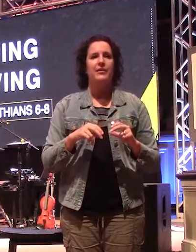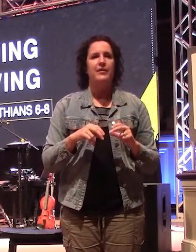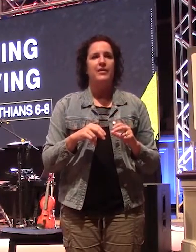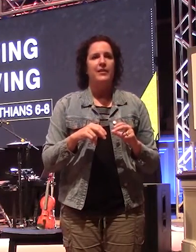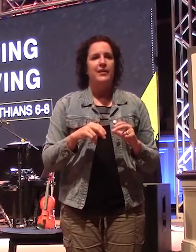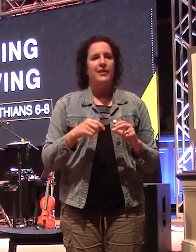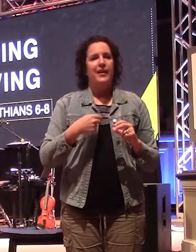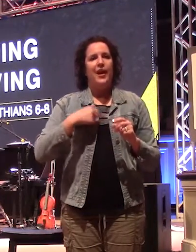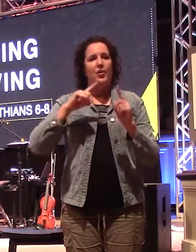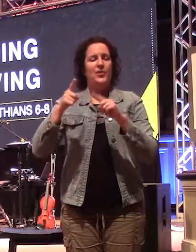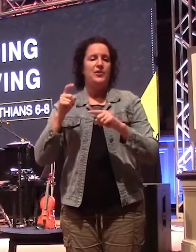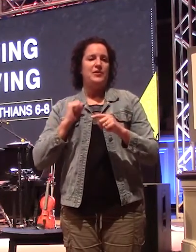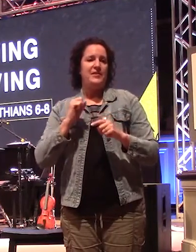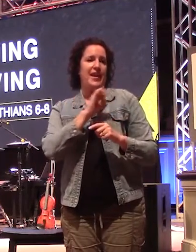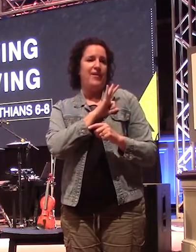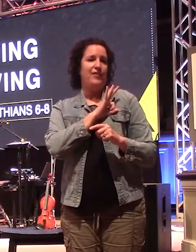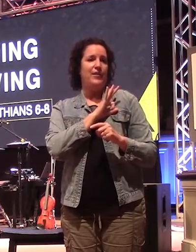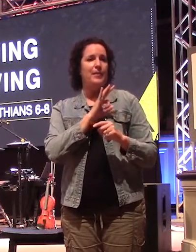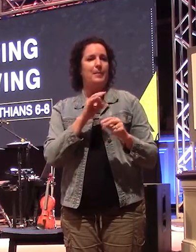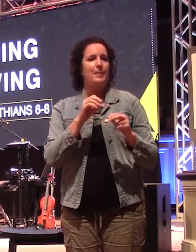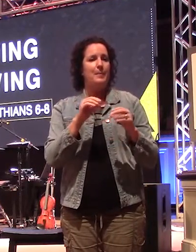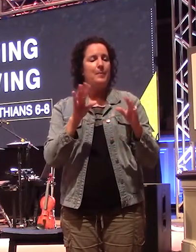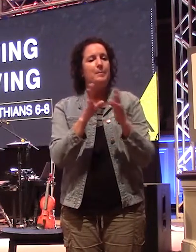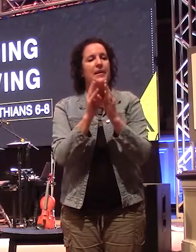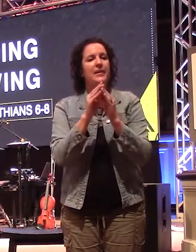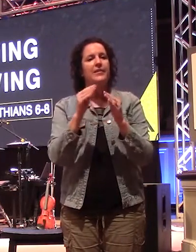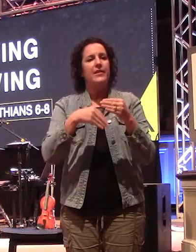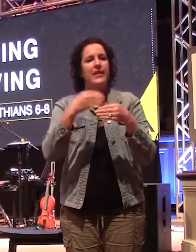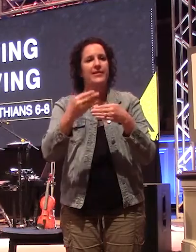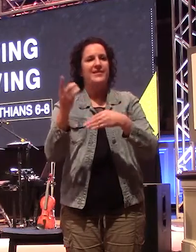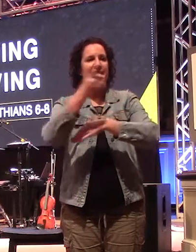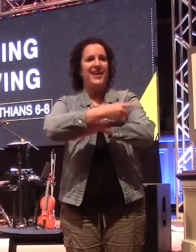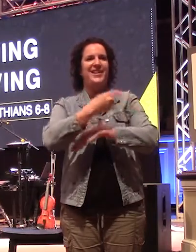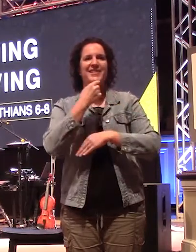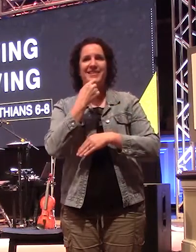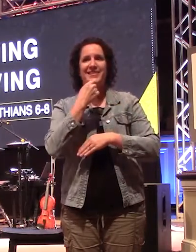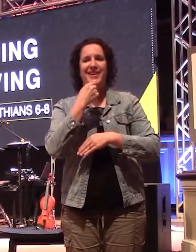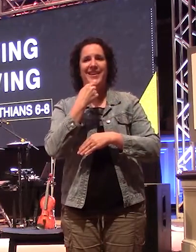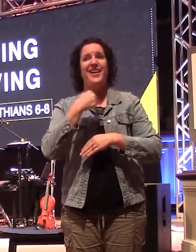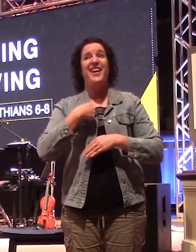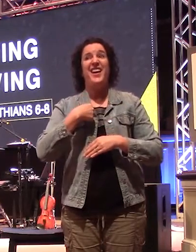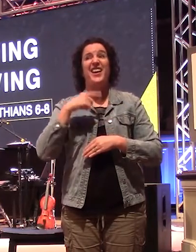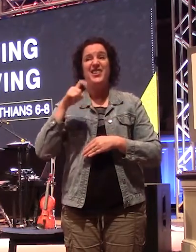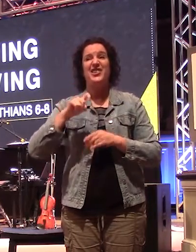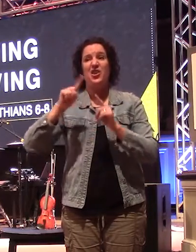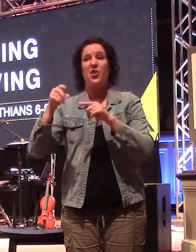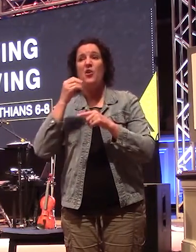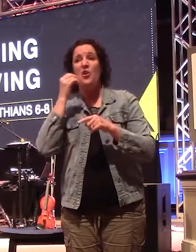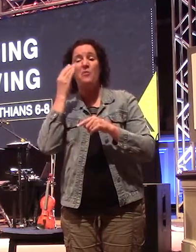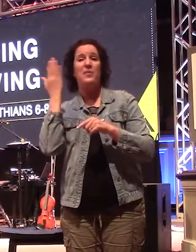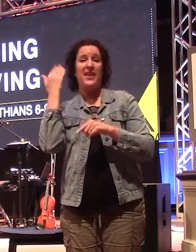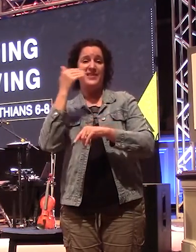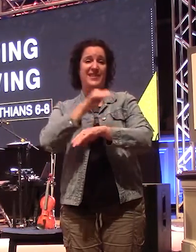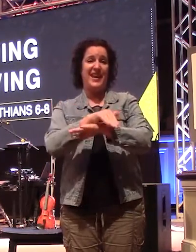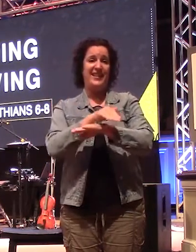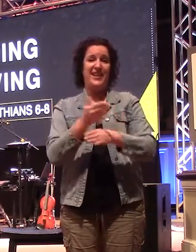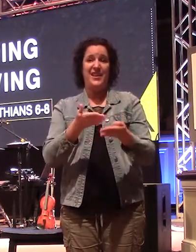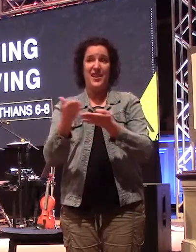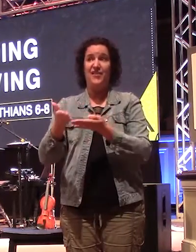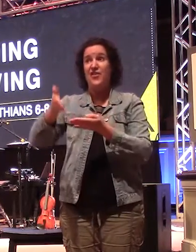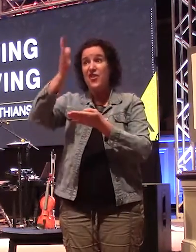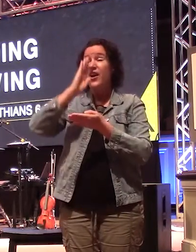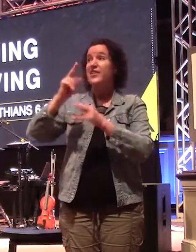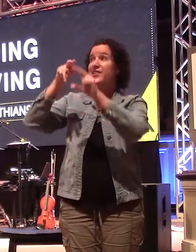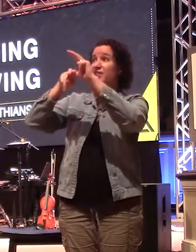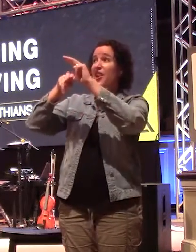staff meeting the next day. One of the staff guys said, I had to go home last night and give God a chair. It sits in the den. It's the most comfortable